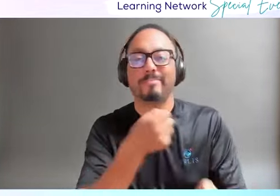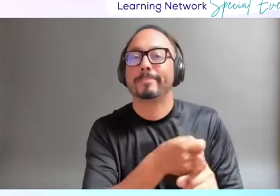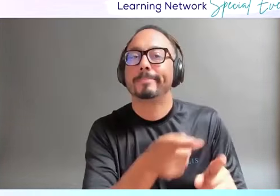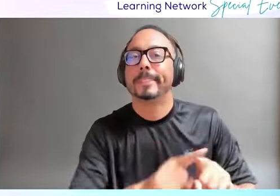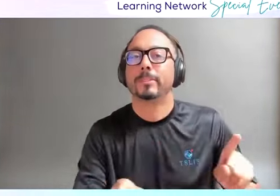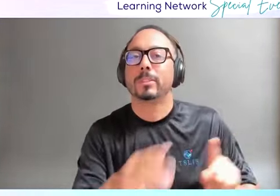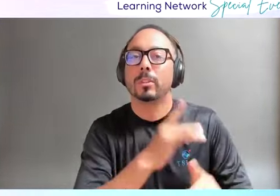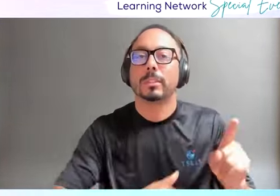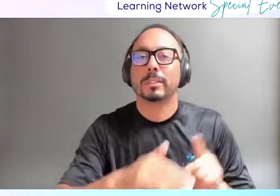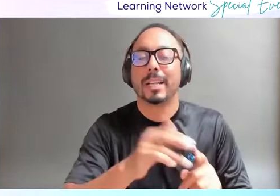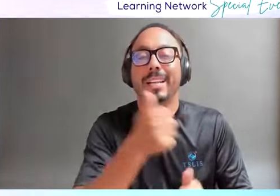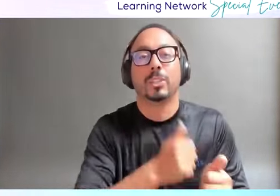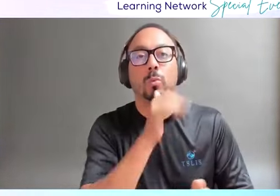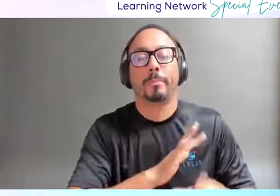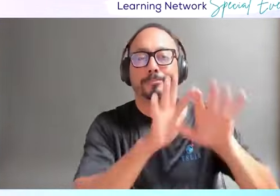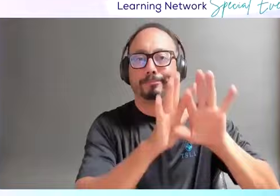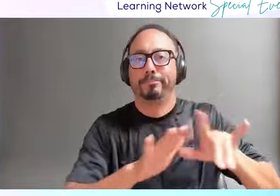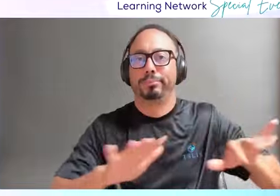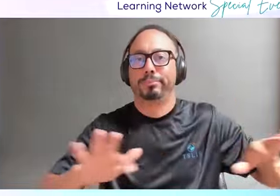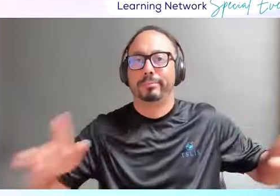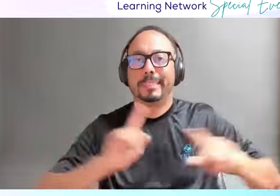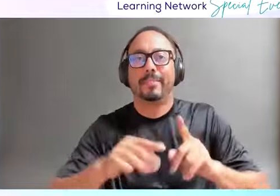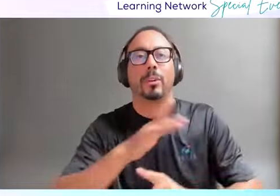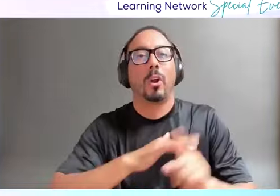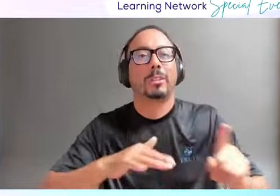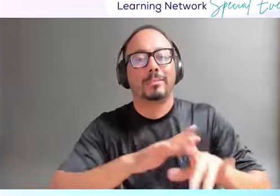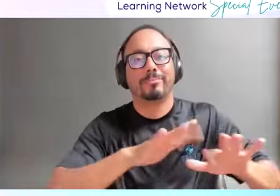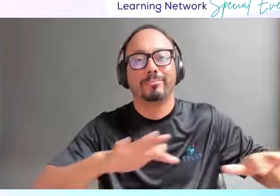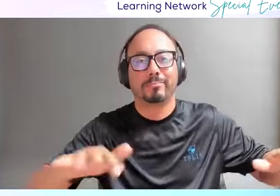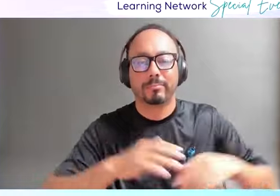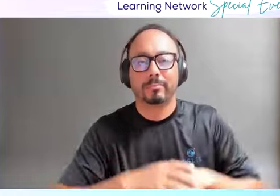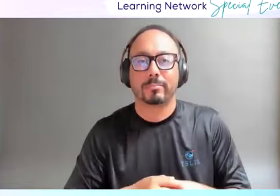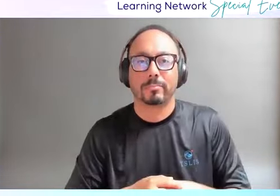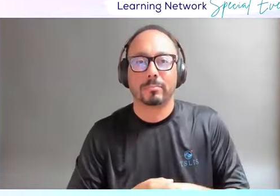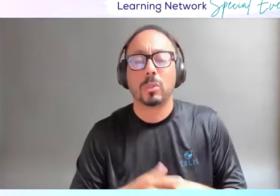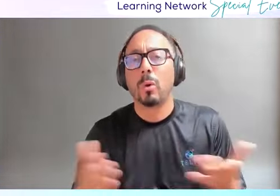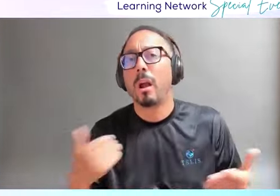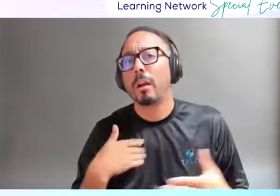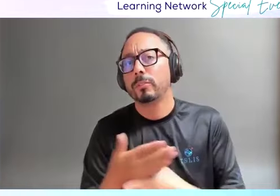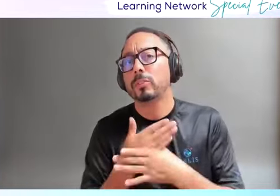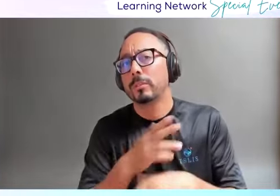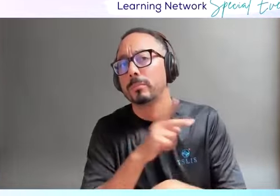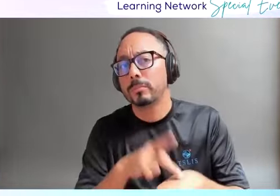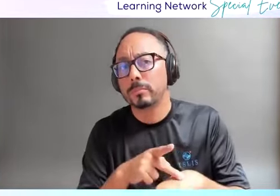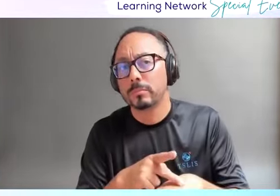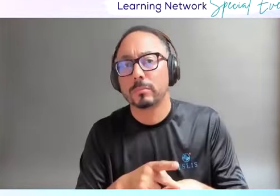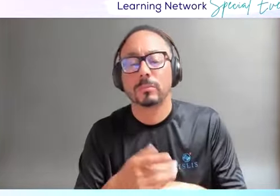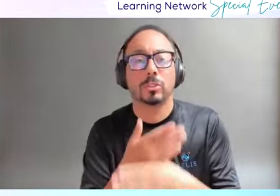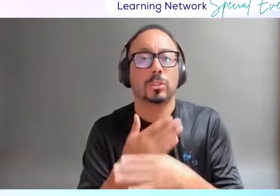different context as well. But there are certainly shared principles, as I've tried to say. There's shared evidence, and there could be